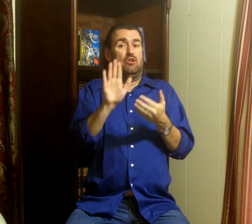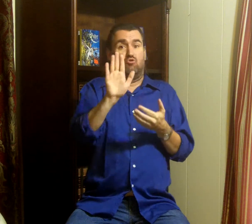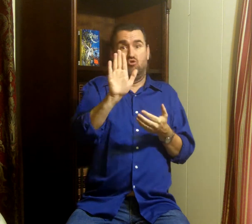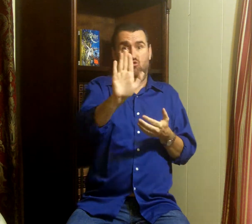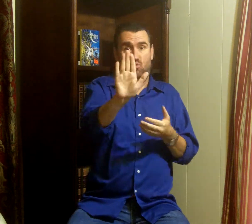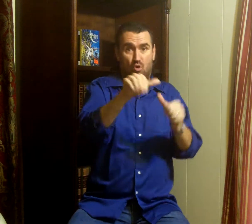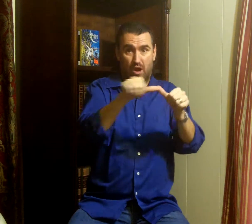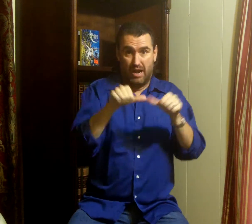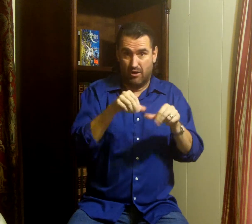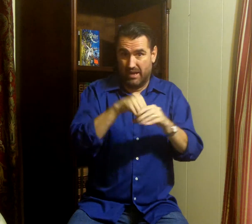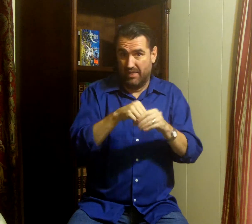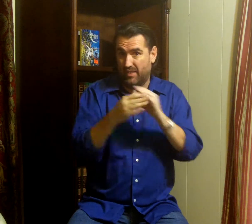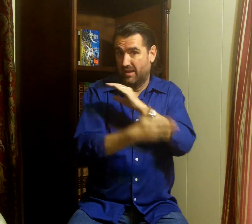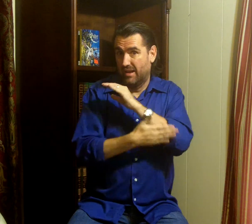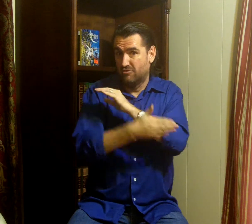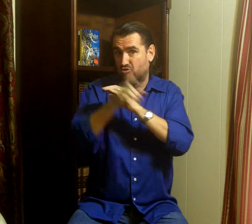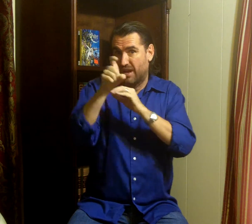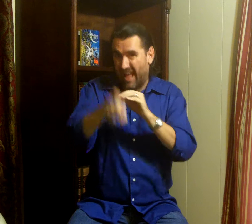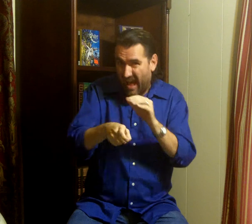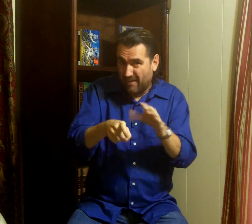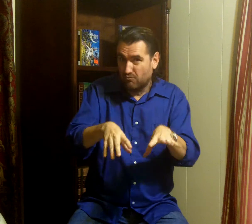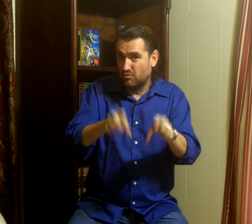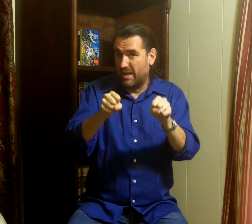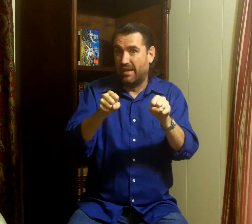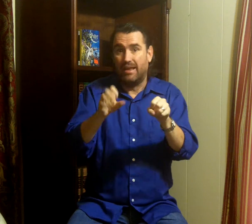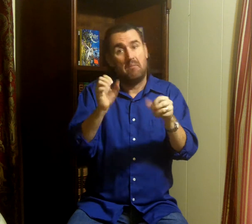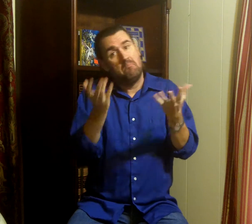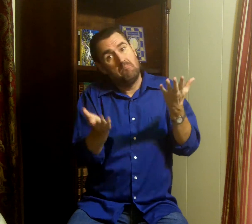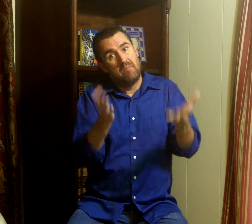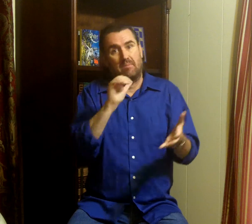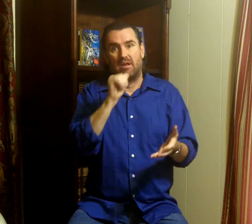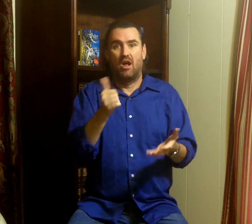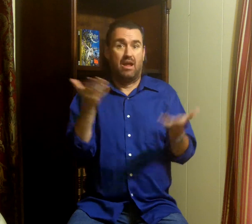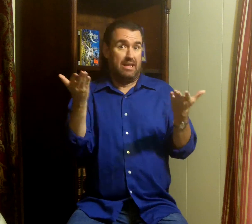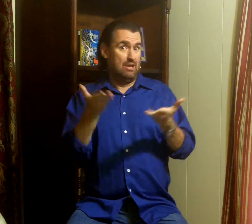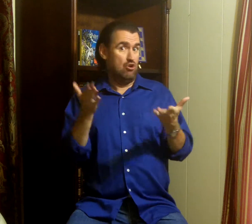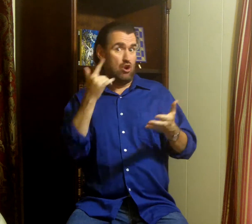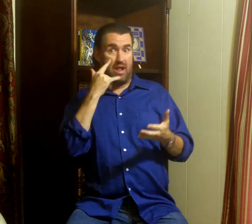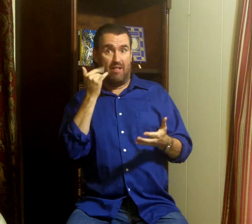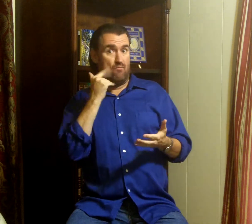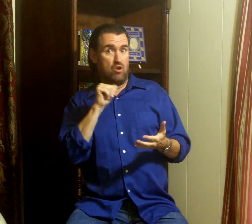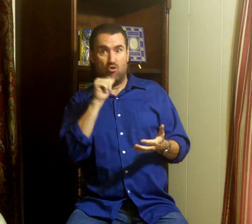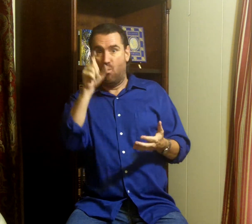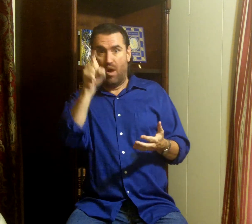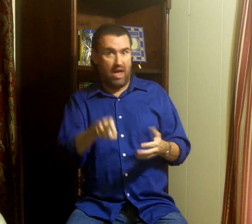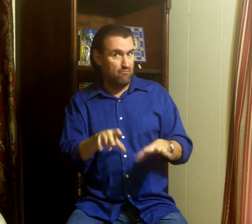performance assessment, or they may not. In California at the moment, they don't.